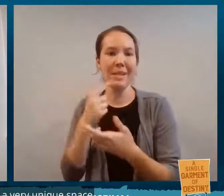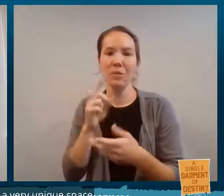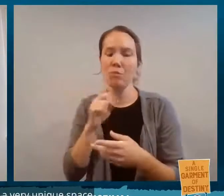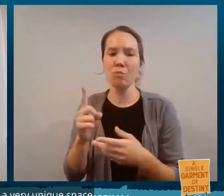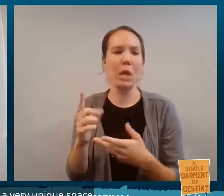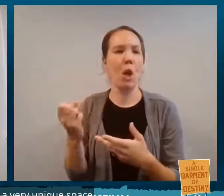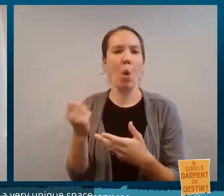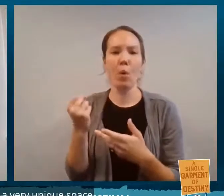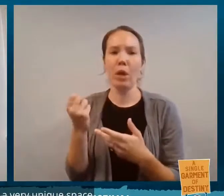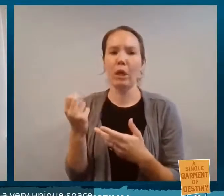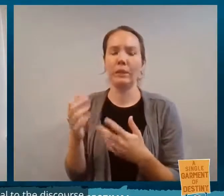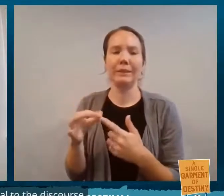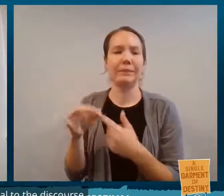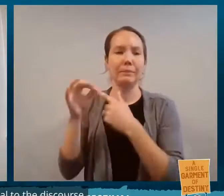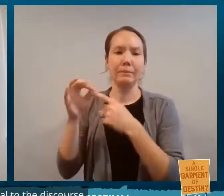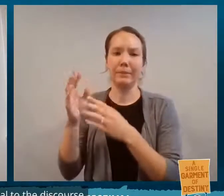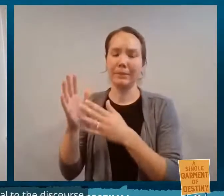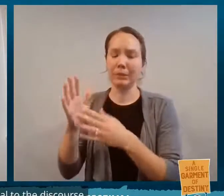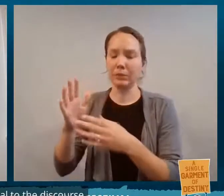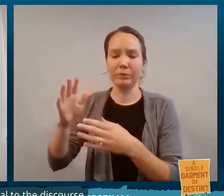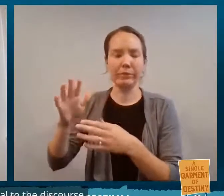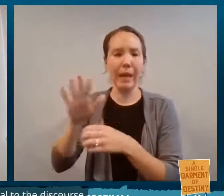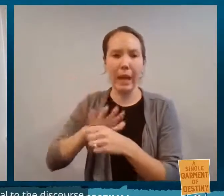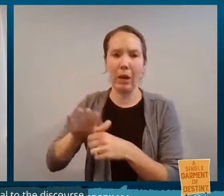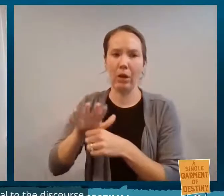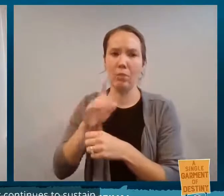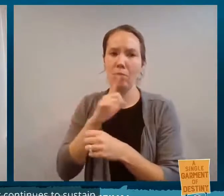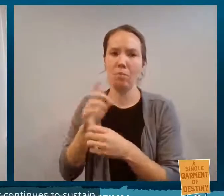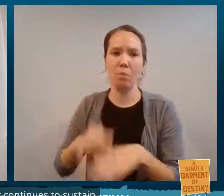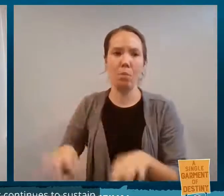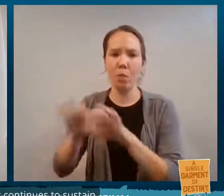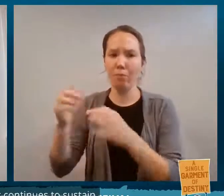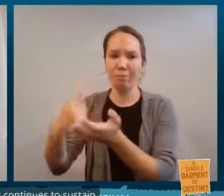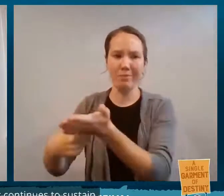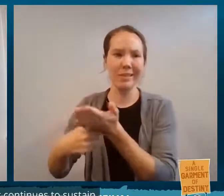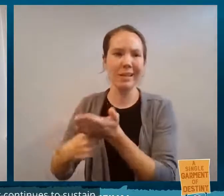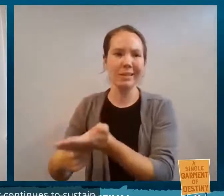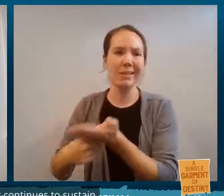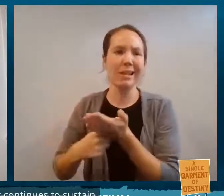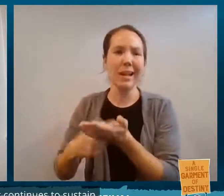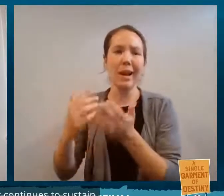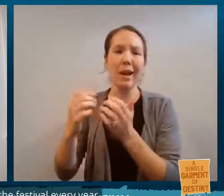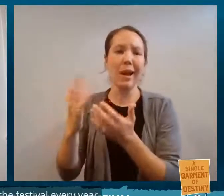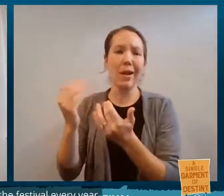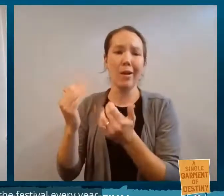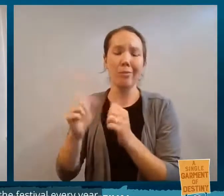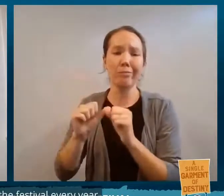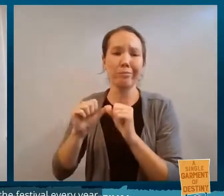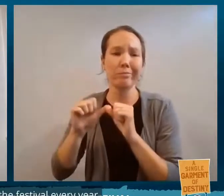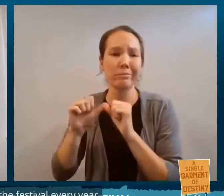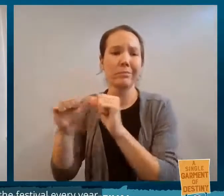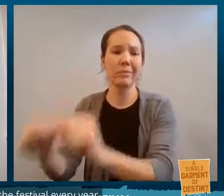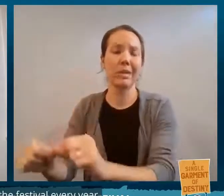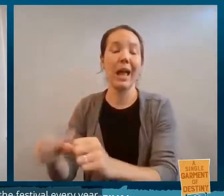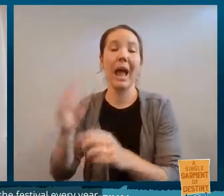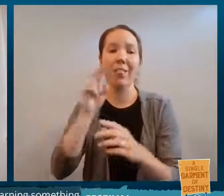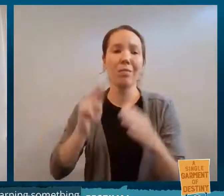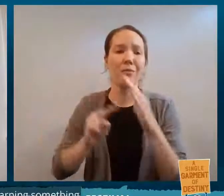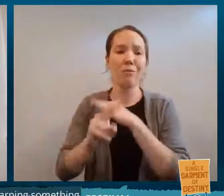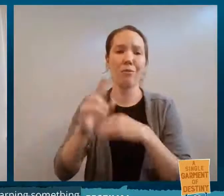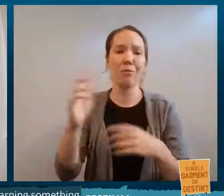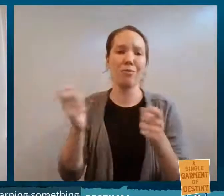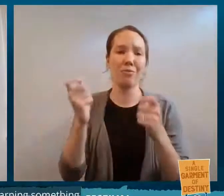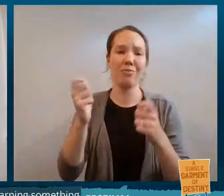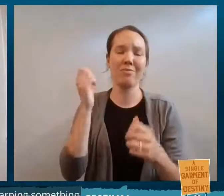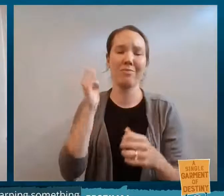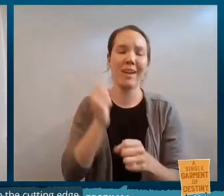holding a very unique space that is so critical to the discourse, and I hope that it continues to sustain. I look forward to the festival every year. I'm